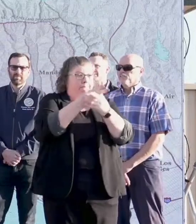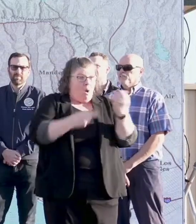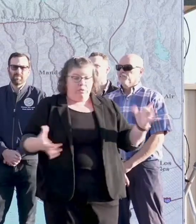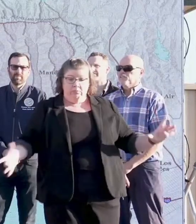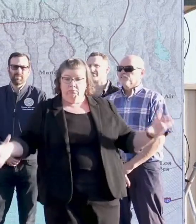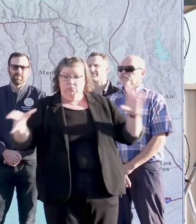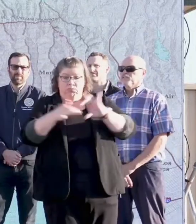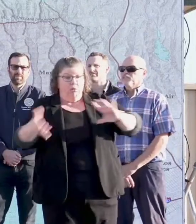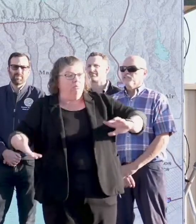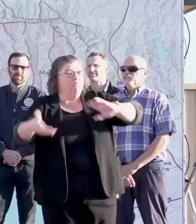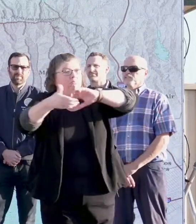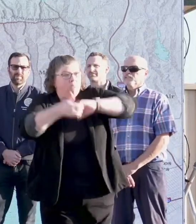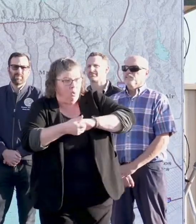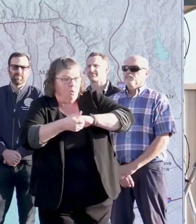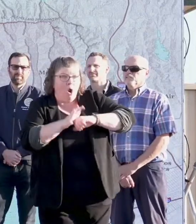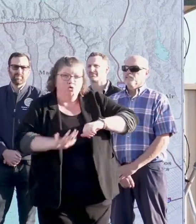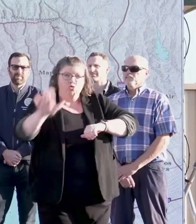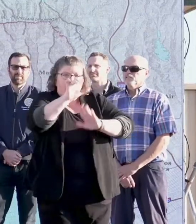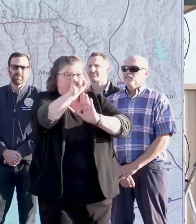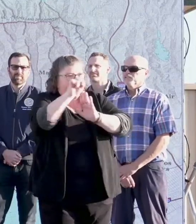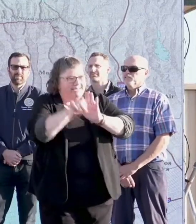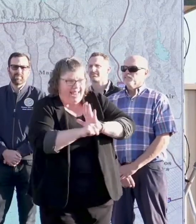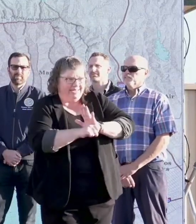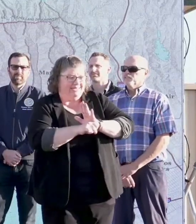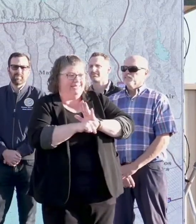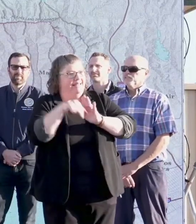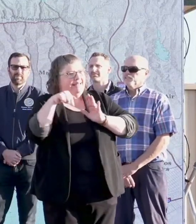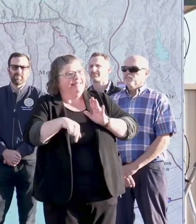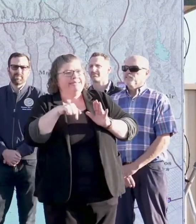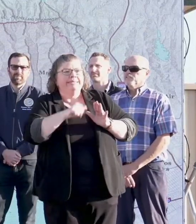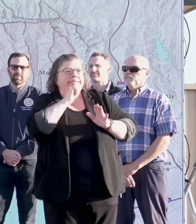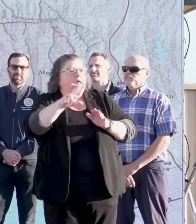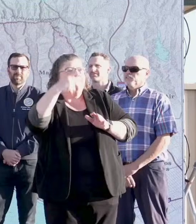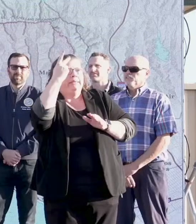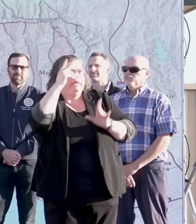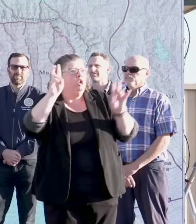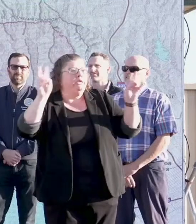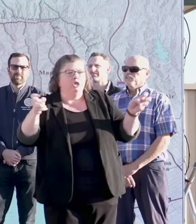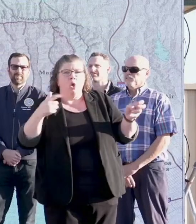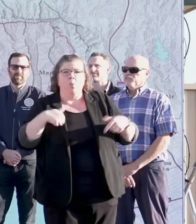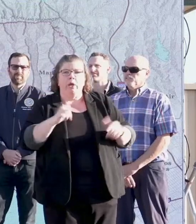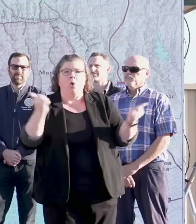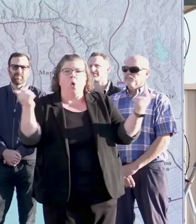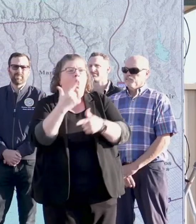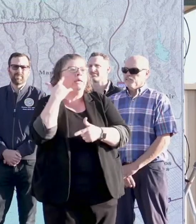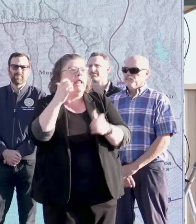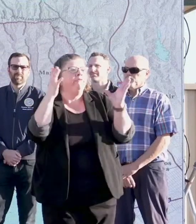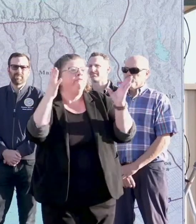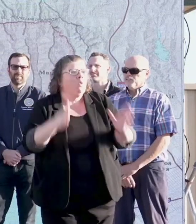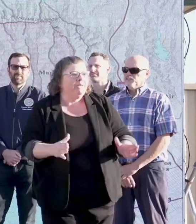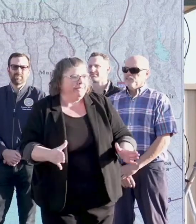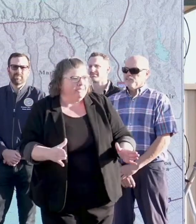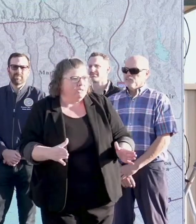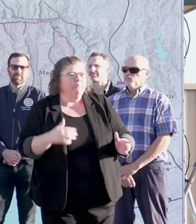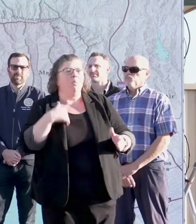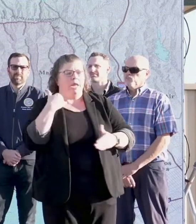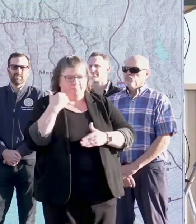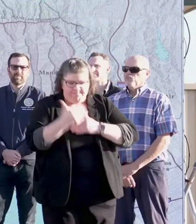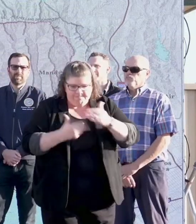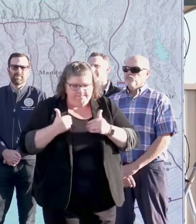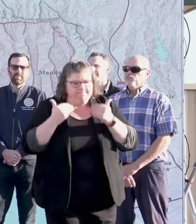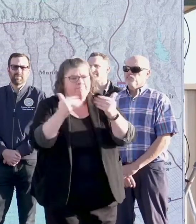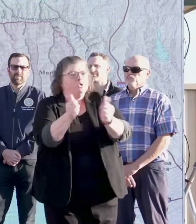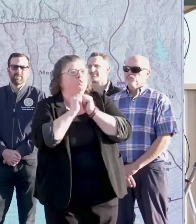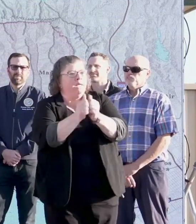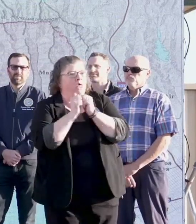come together. Natural disasters, wildfires, these are not partisan issues. We are all Californians. We are in this together as Angelinos,